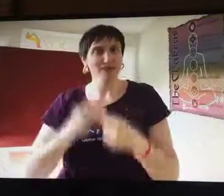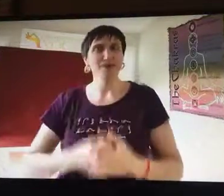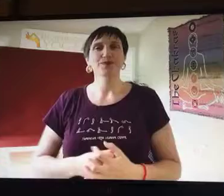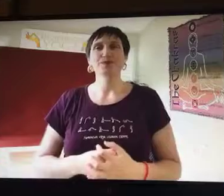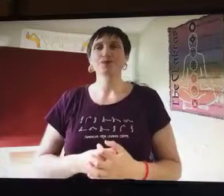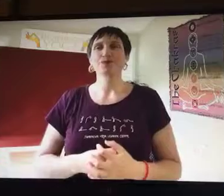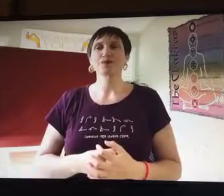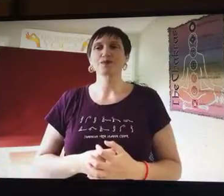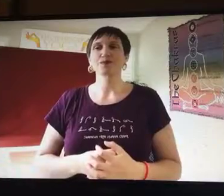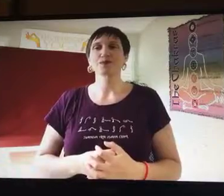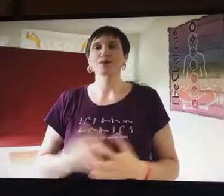the experience.